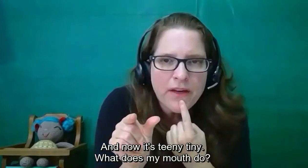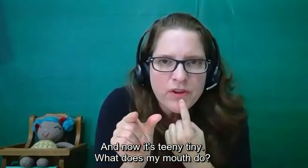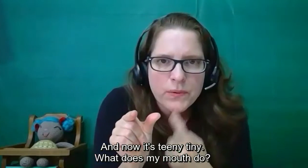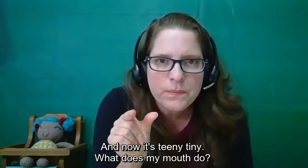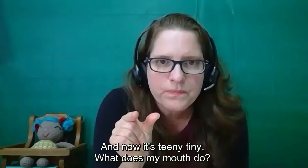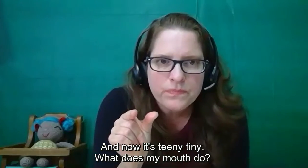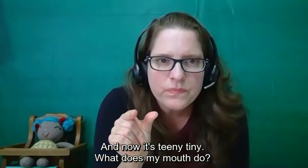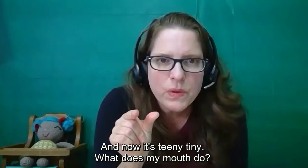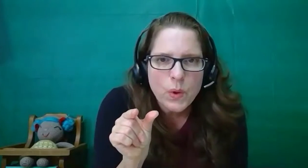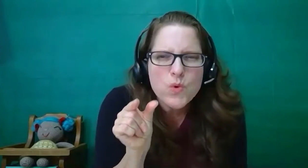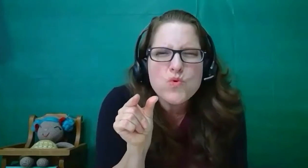do?